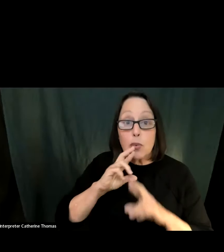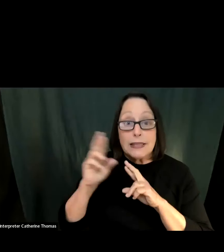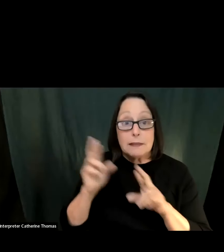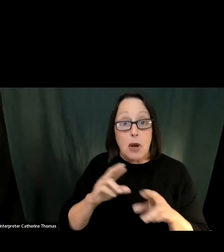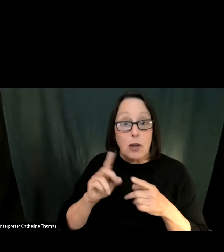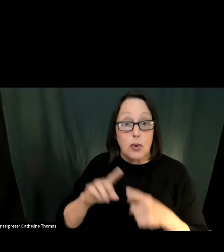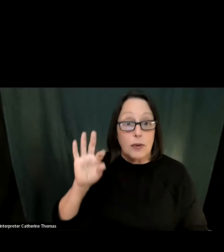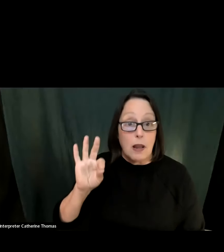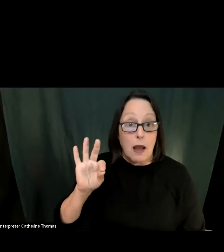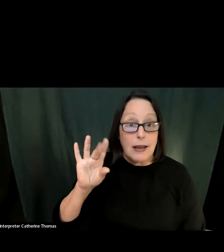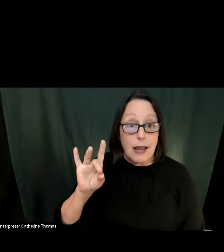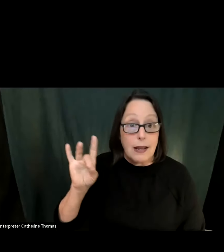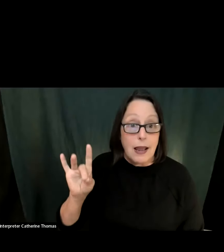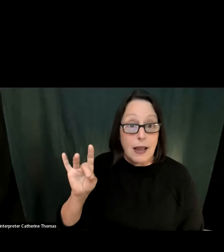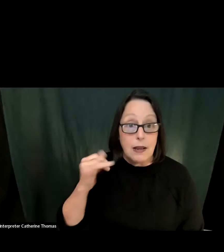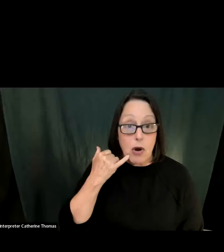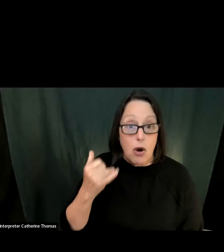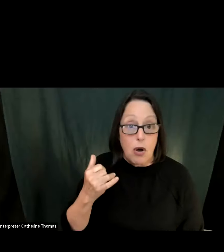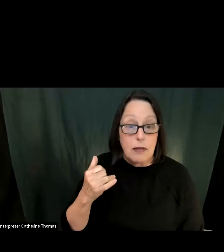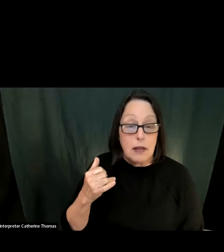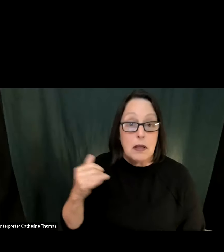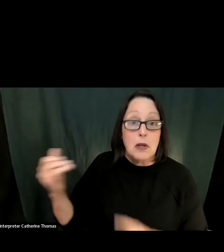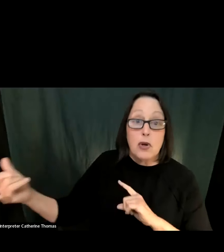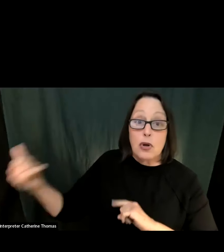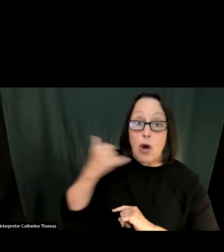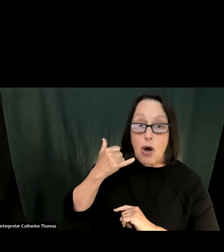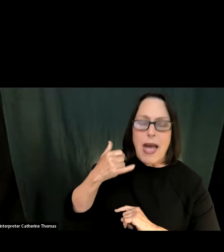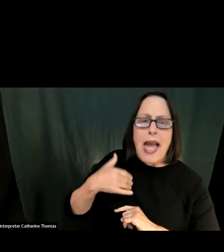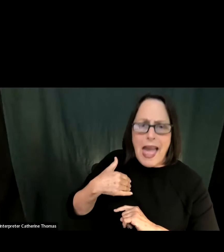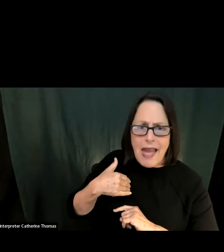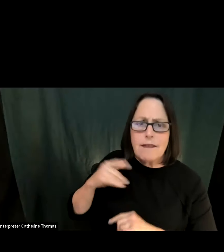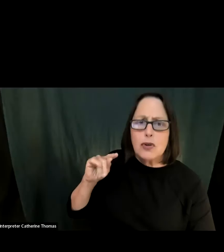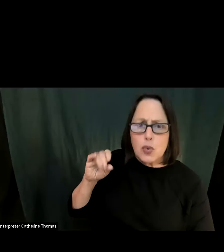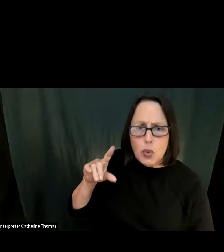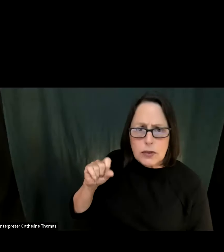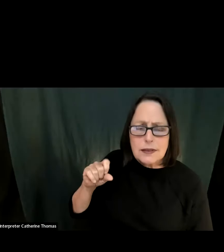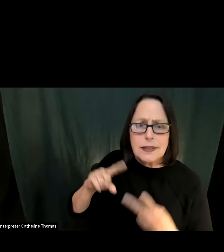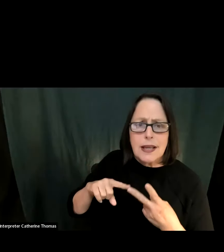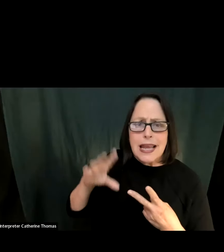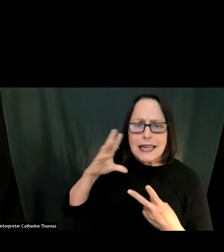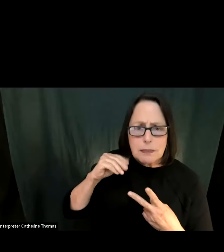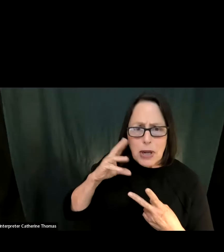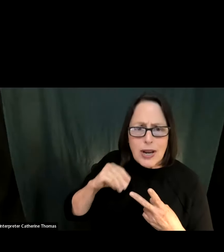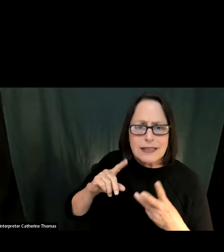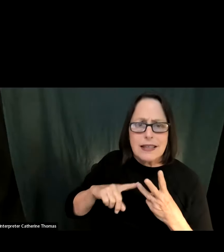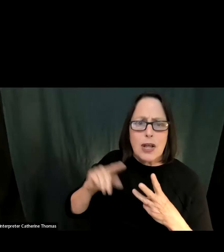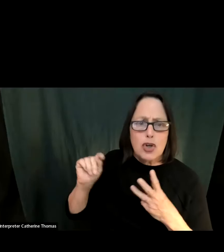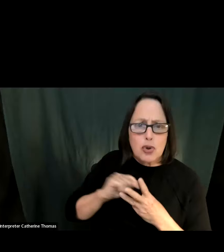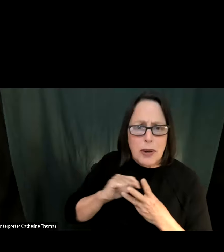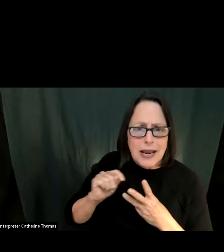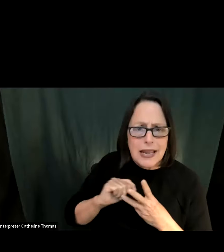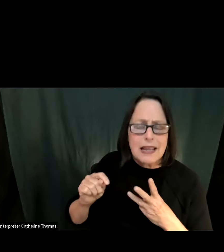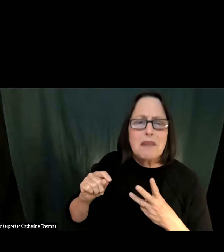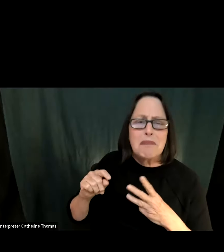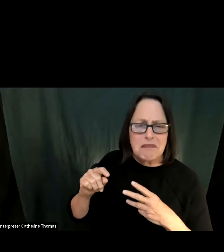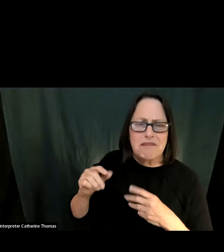call have the tools and the skills and the training to, in most cases, know when to refer